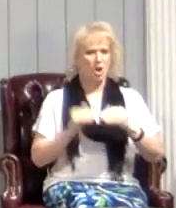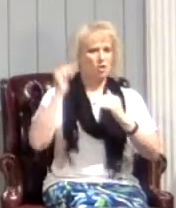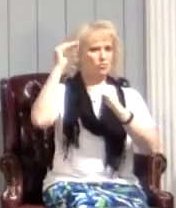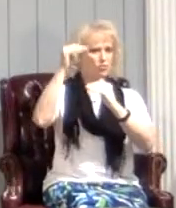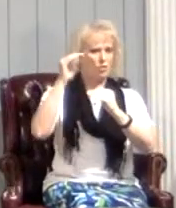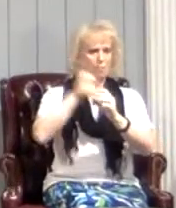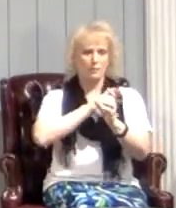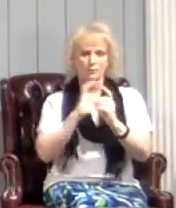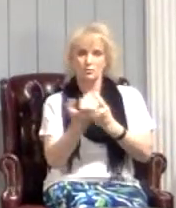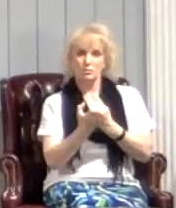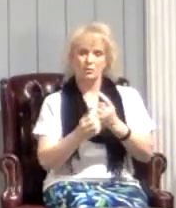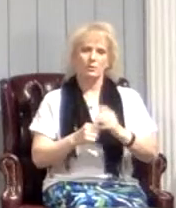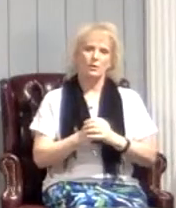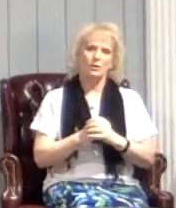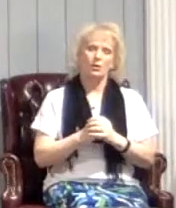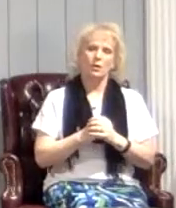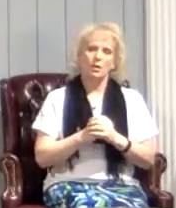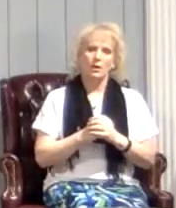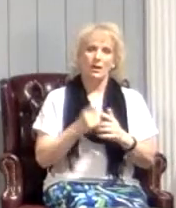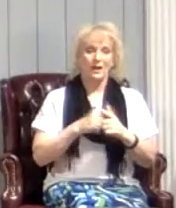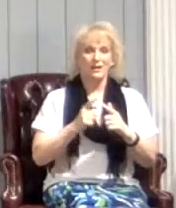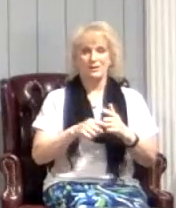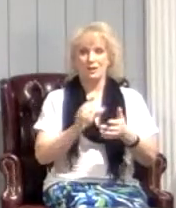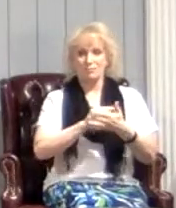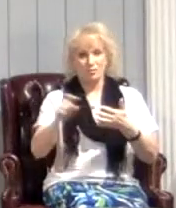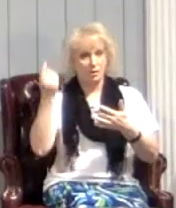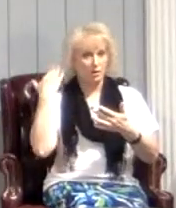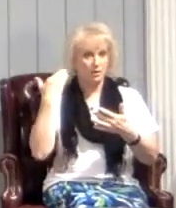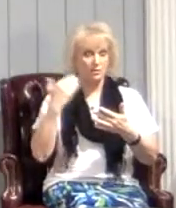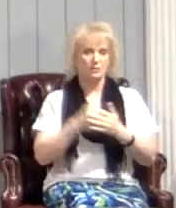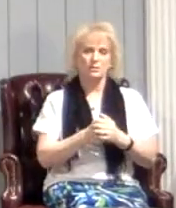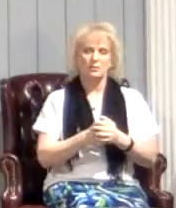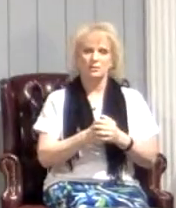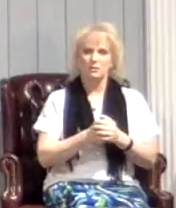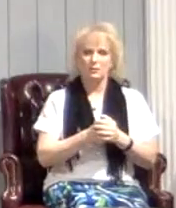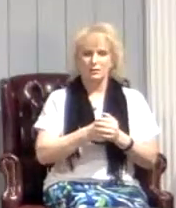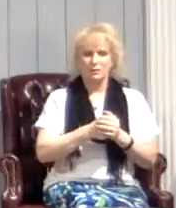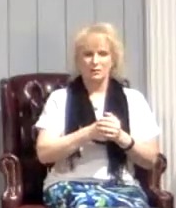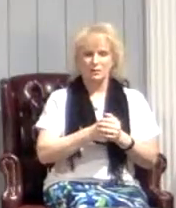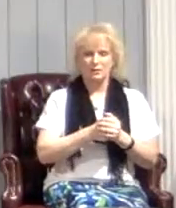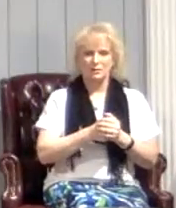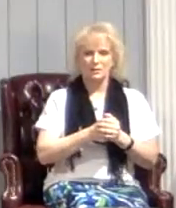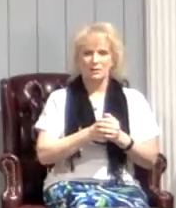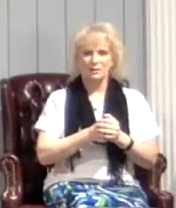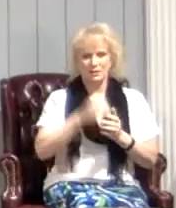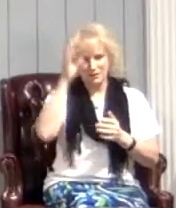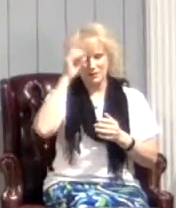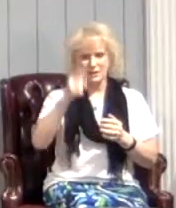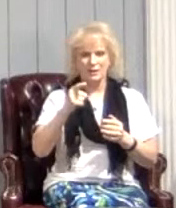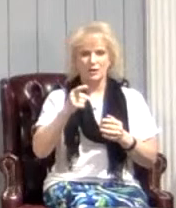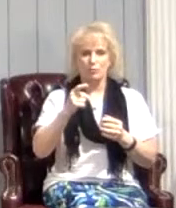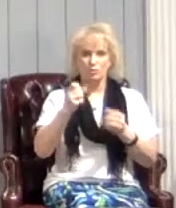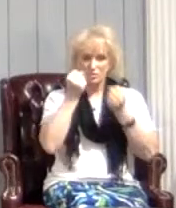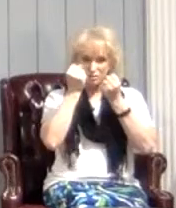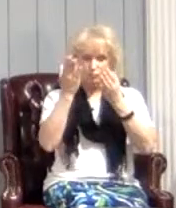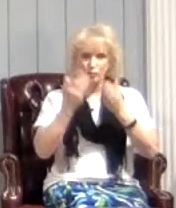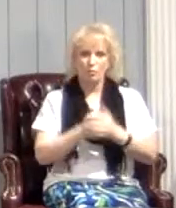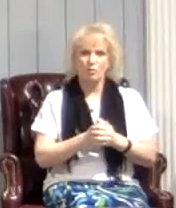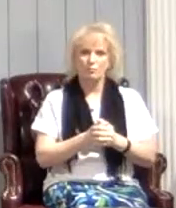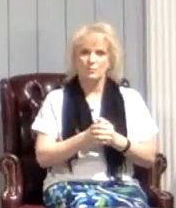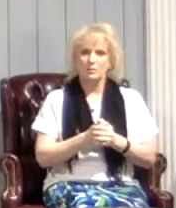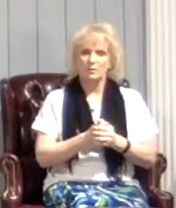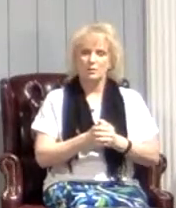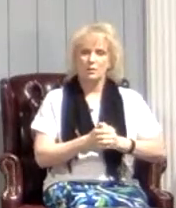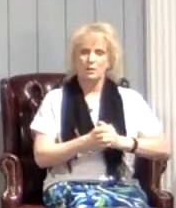circumstances and all that. And then this last week, he was in, and, you know, just the way things worked out, he was informed he wasn't going to be able to open up their